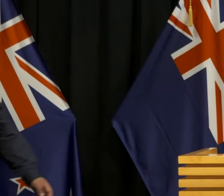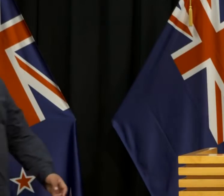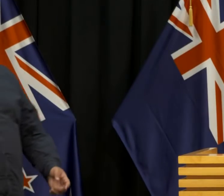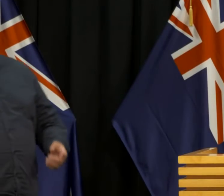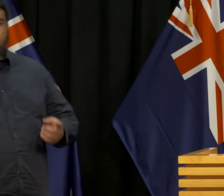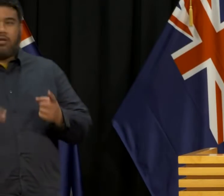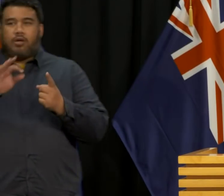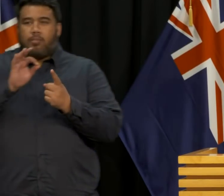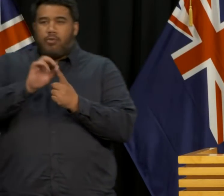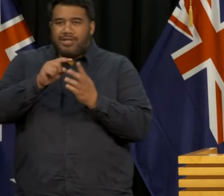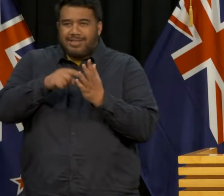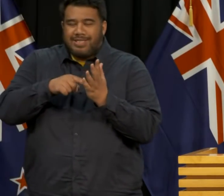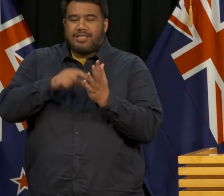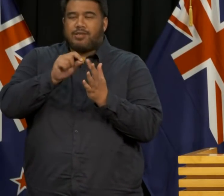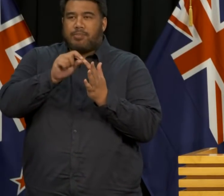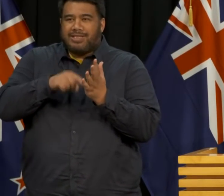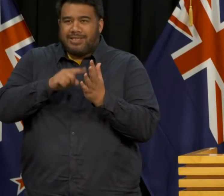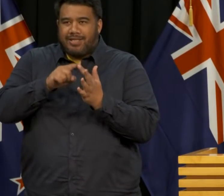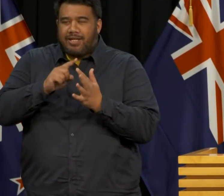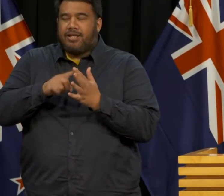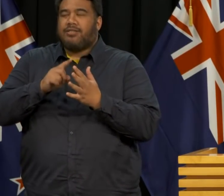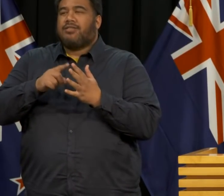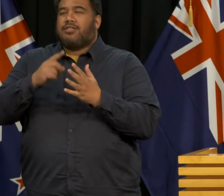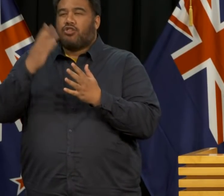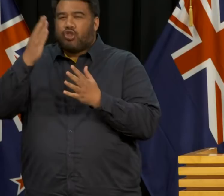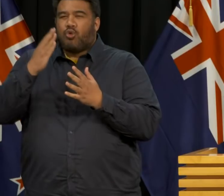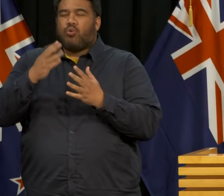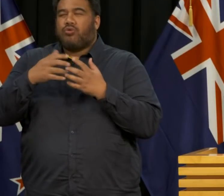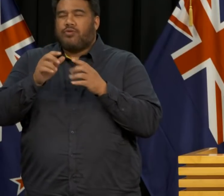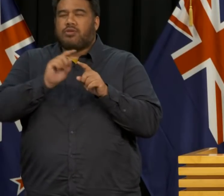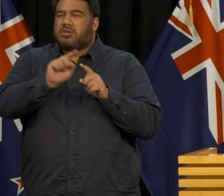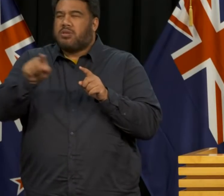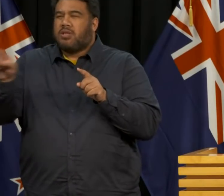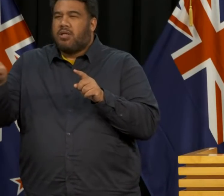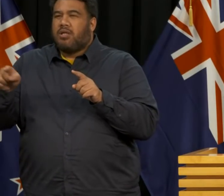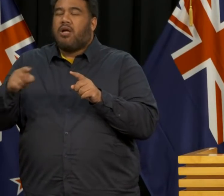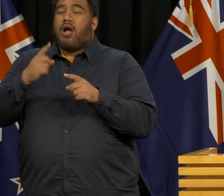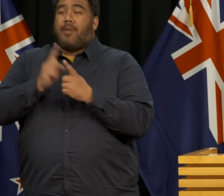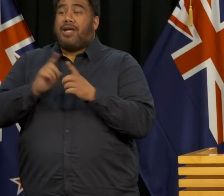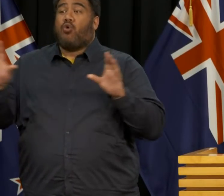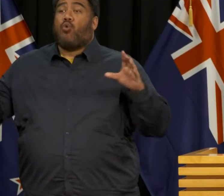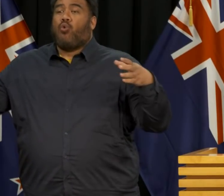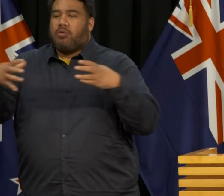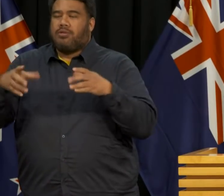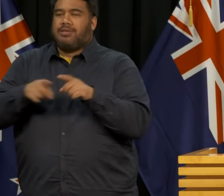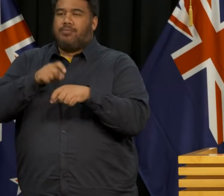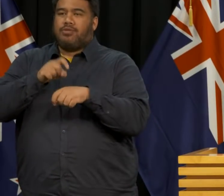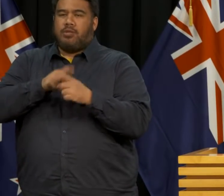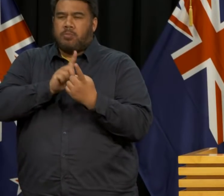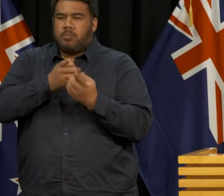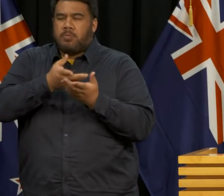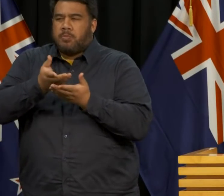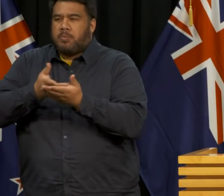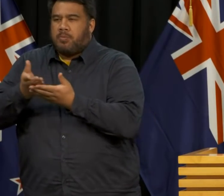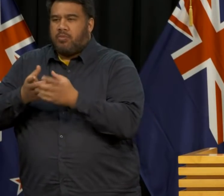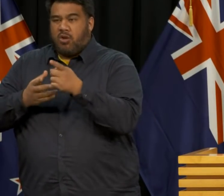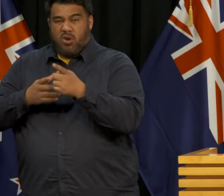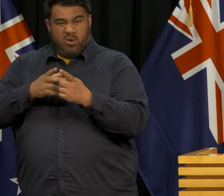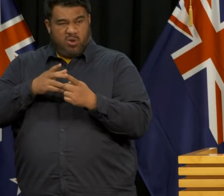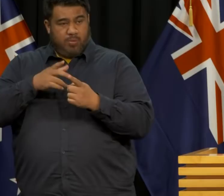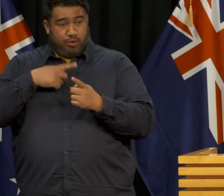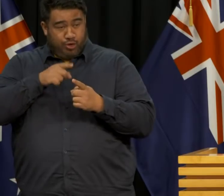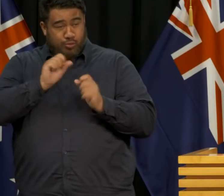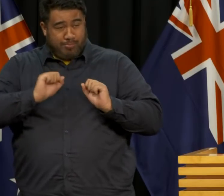the secondary schools, the primary schools. And so I've tended to meet with them as a group rather than each individual part of them. It's not because you're too busy because of your new